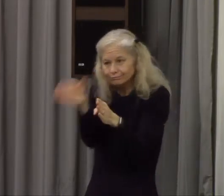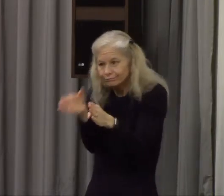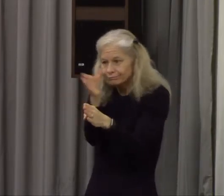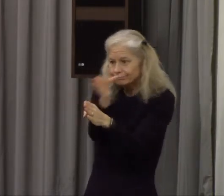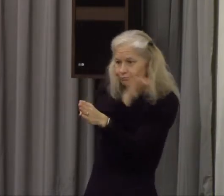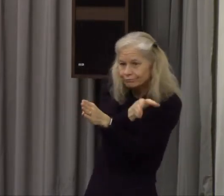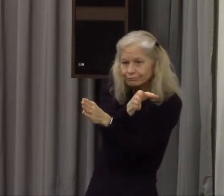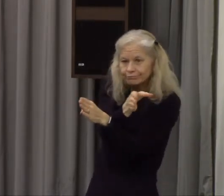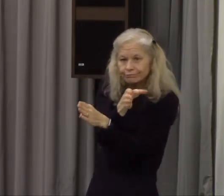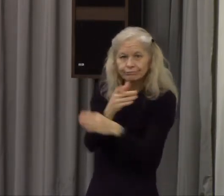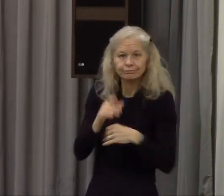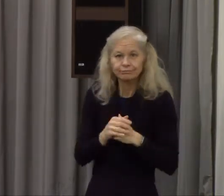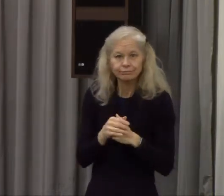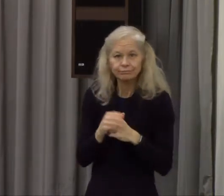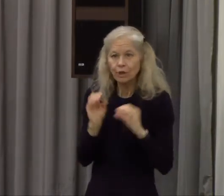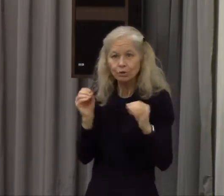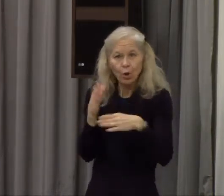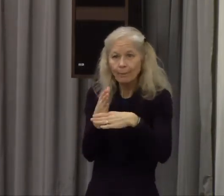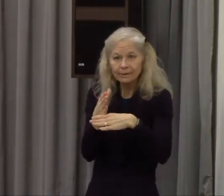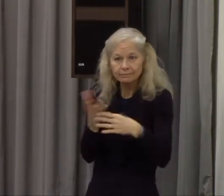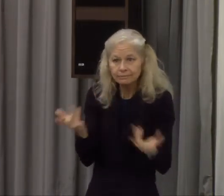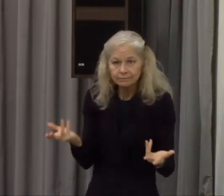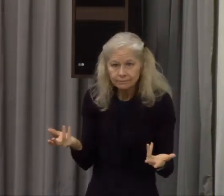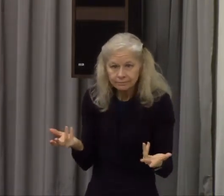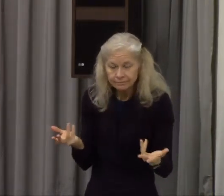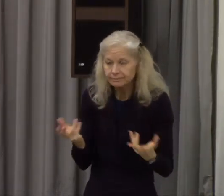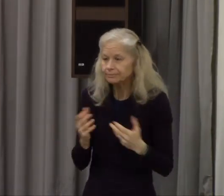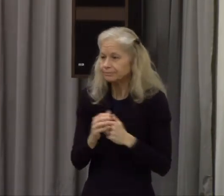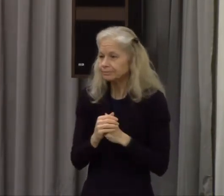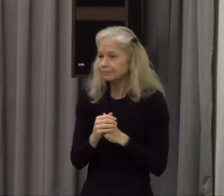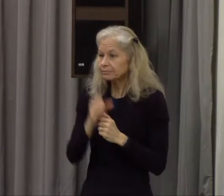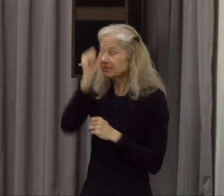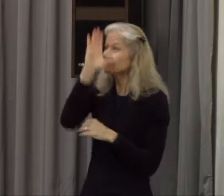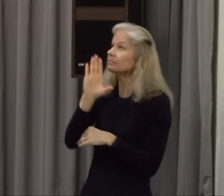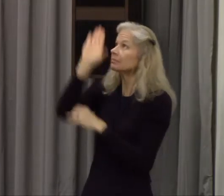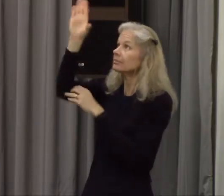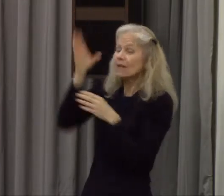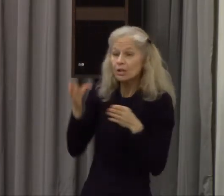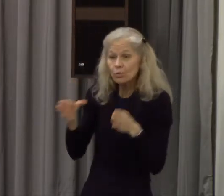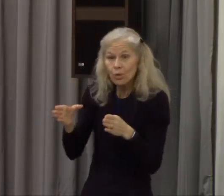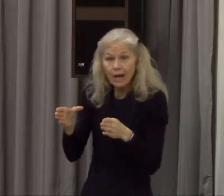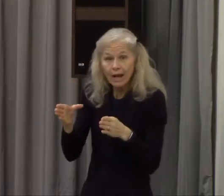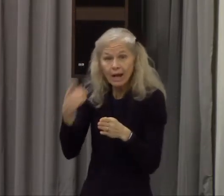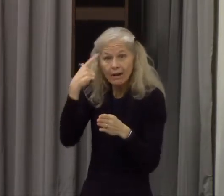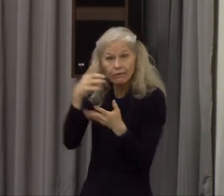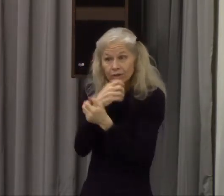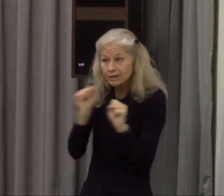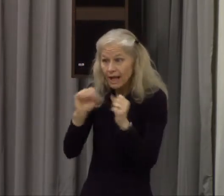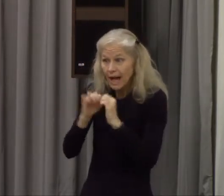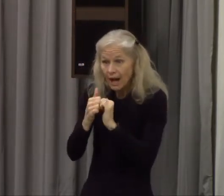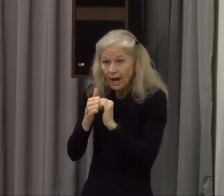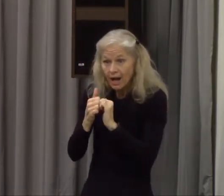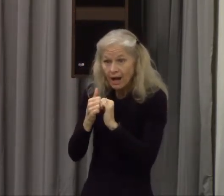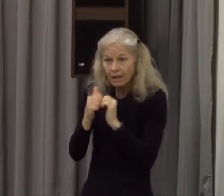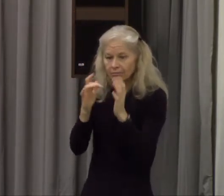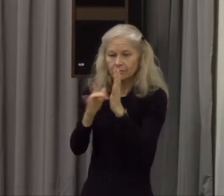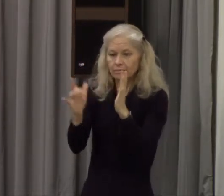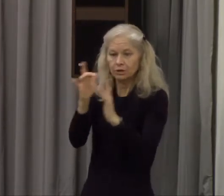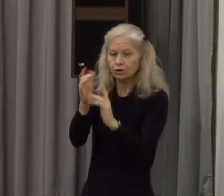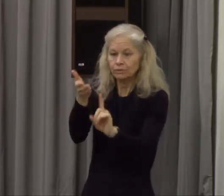God's way to be saved is a person, the Lord Jesus Christ. When they'd done that miraculous healing of that